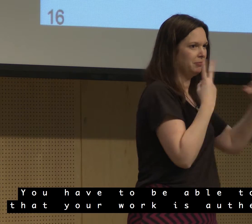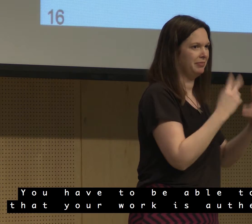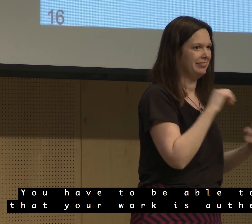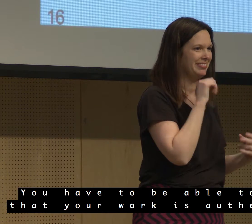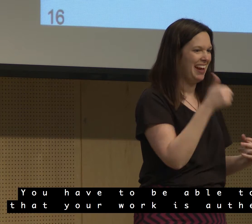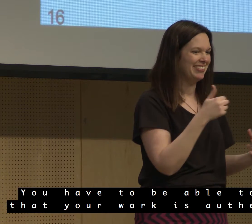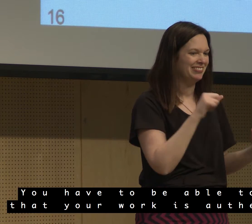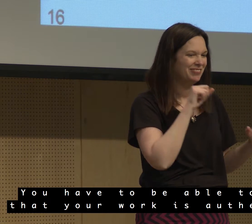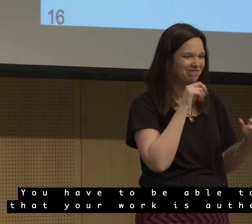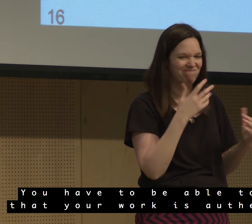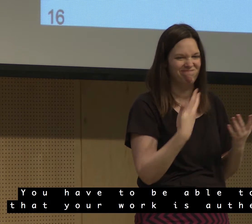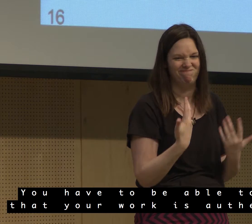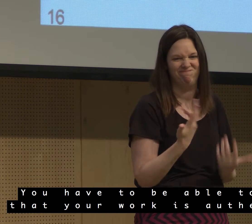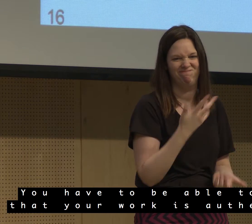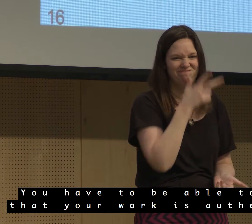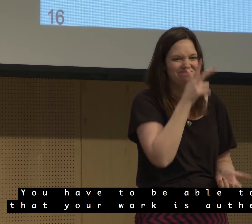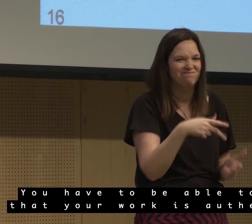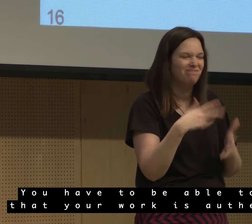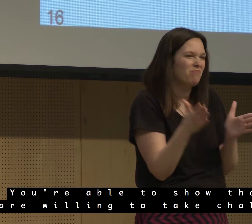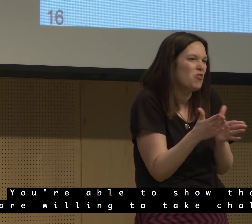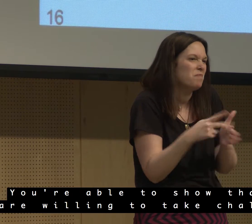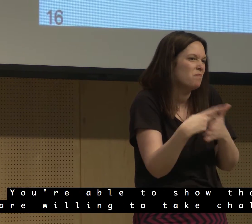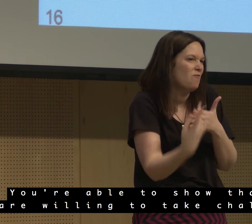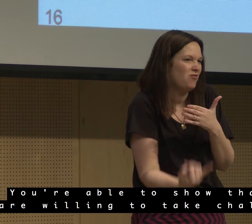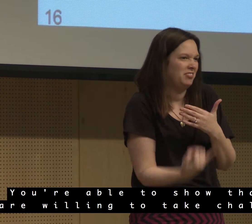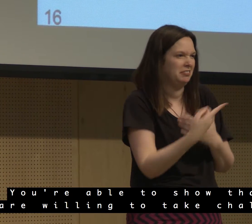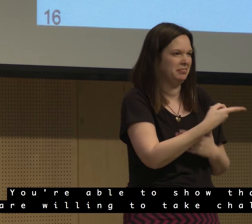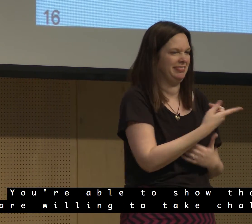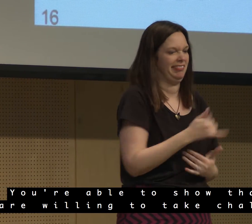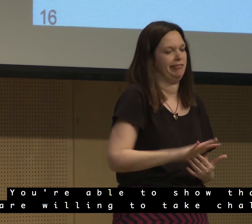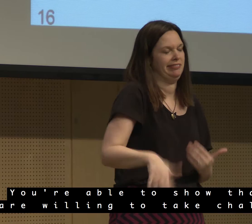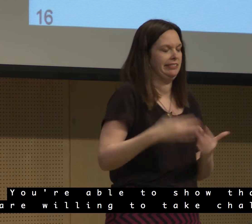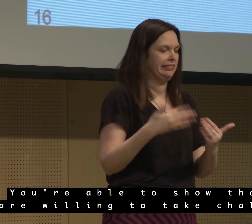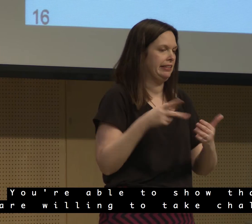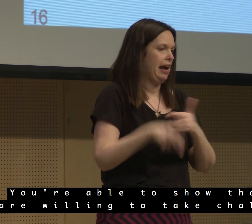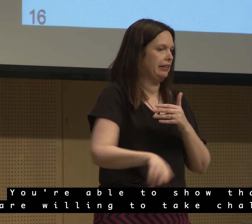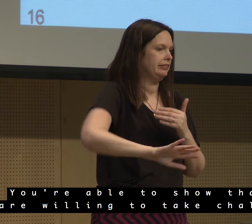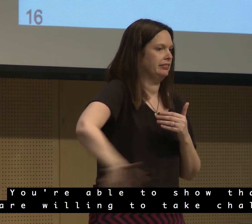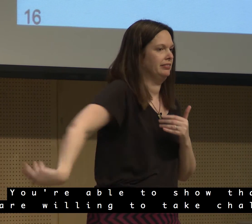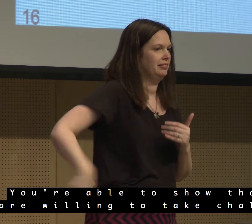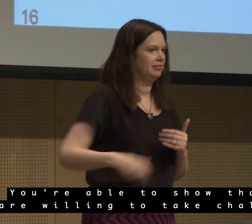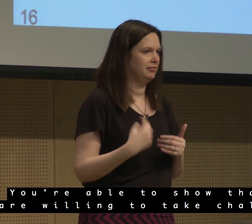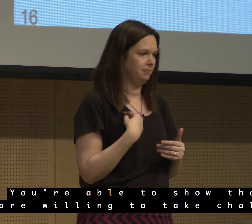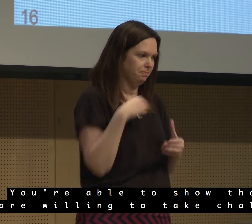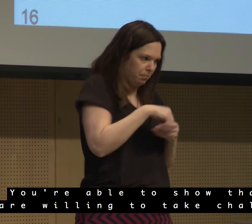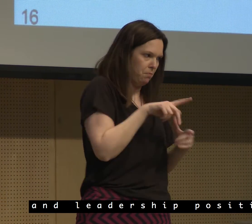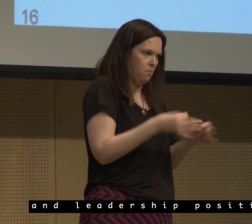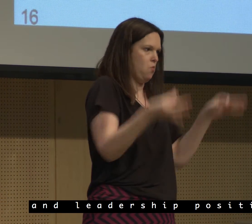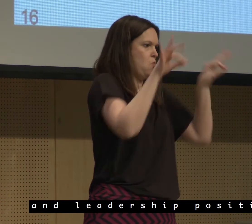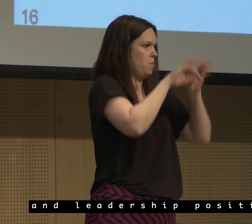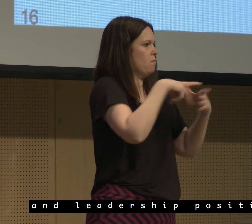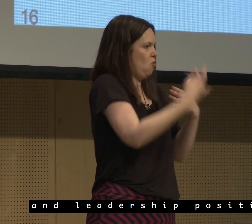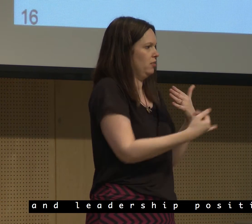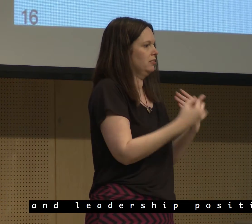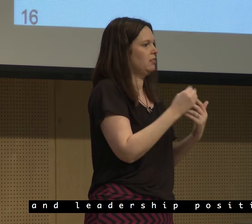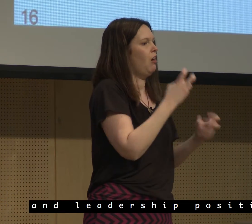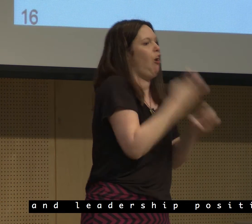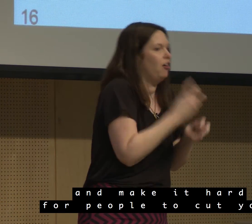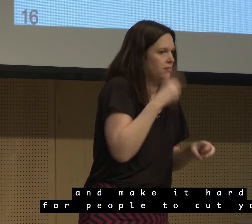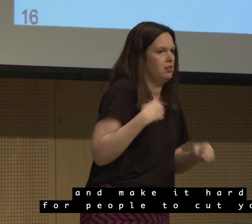your work is authentic. You're able to show that you are willing to take challenges in leadership positions and